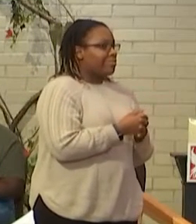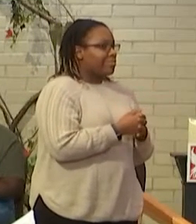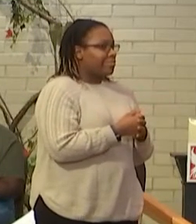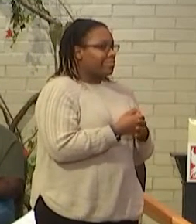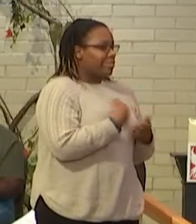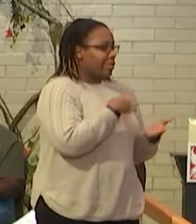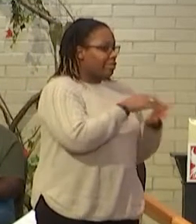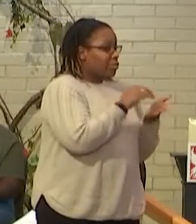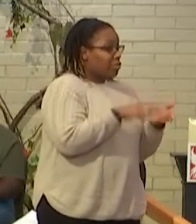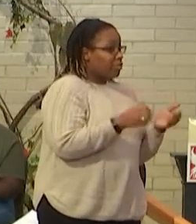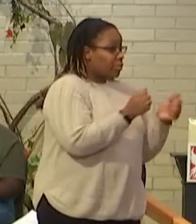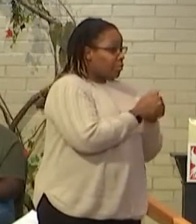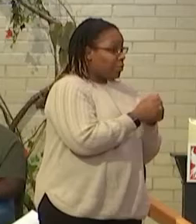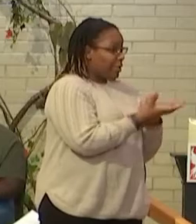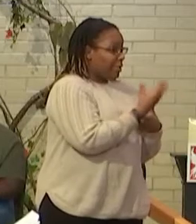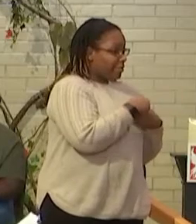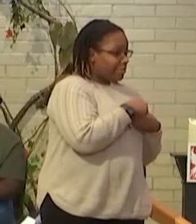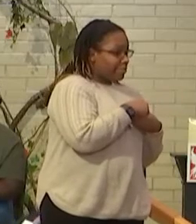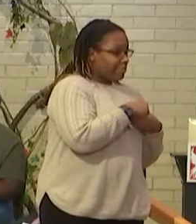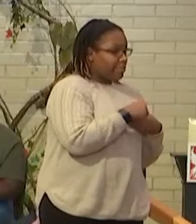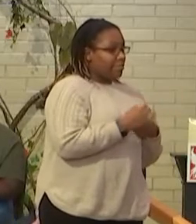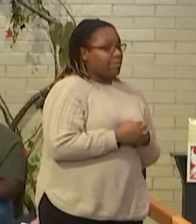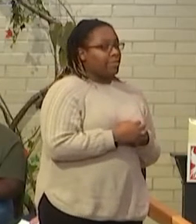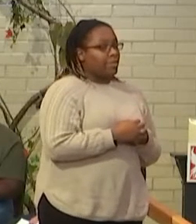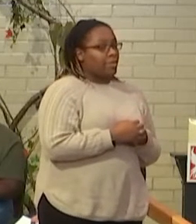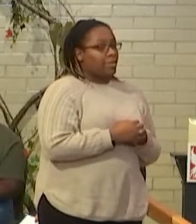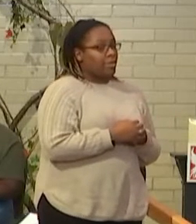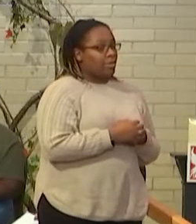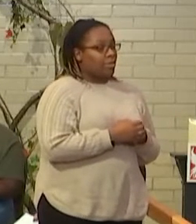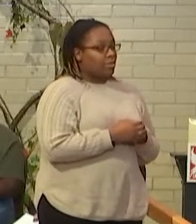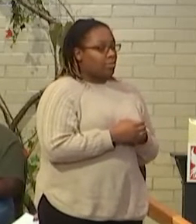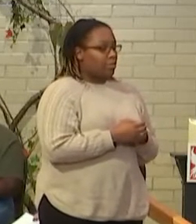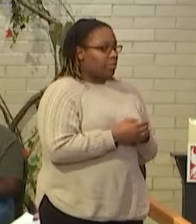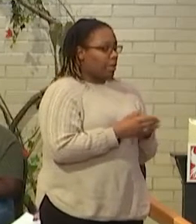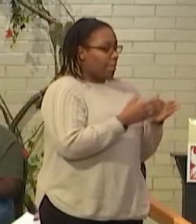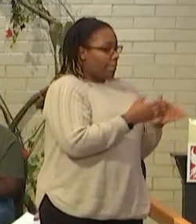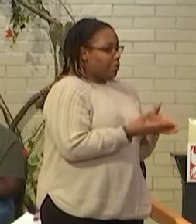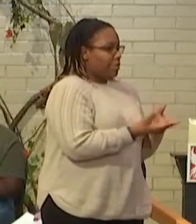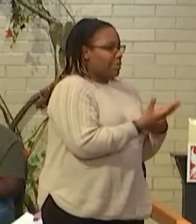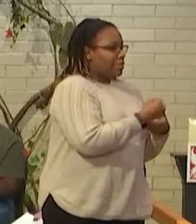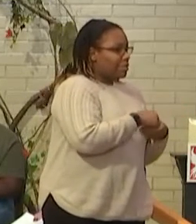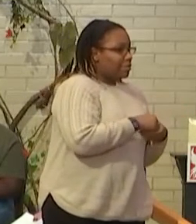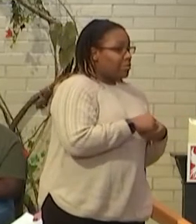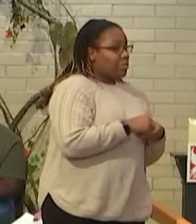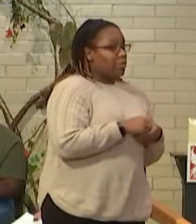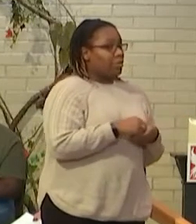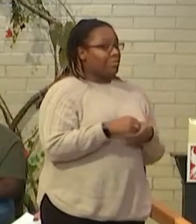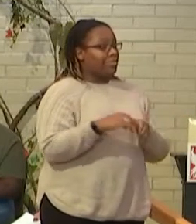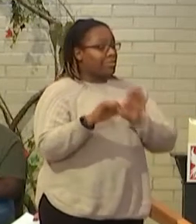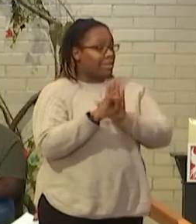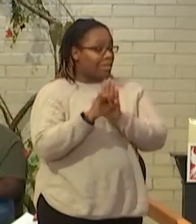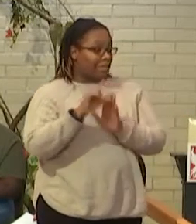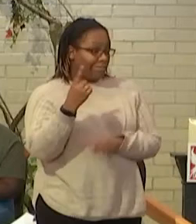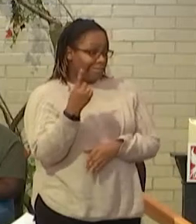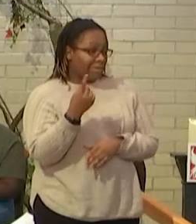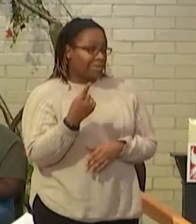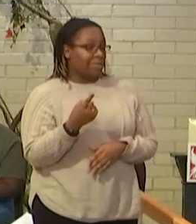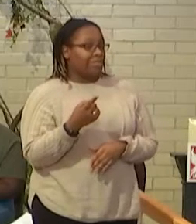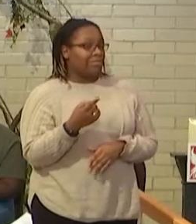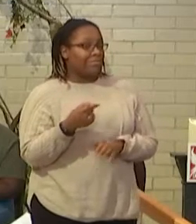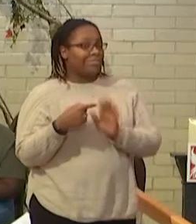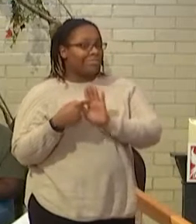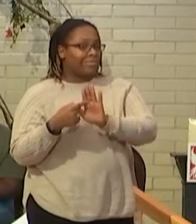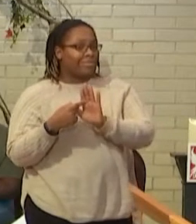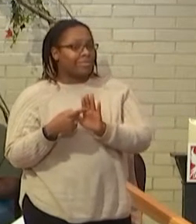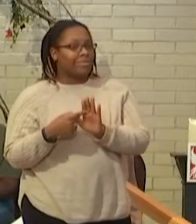I'm a student with autism, or a person with autism? Or do you prefer identity-first language, which would be more like